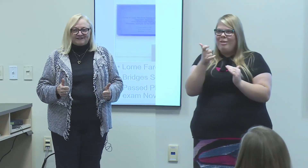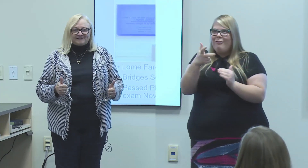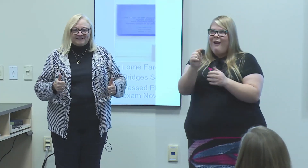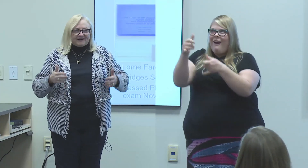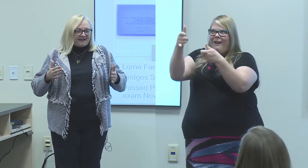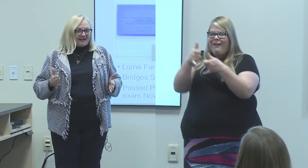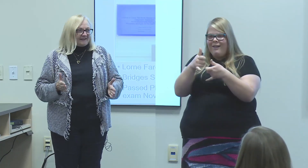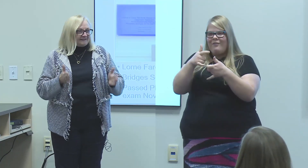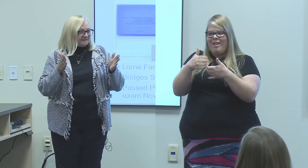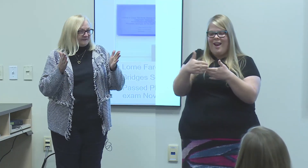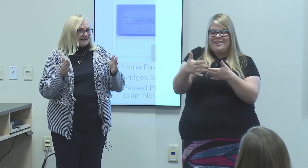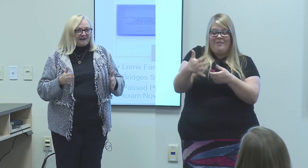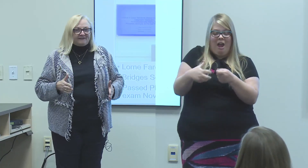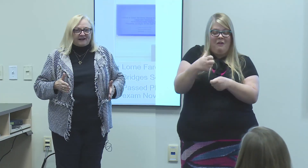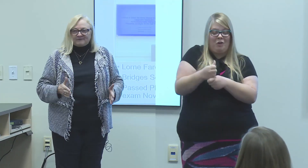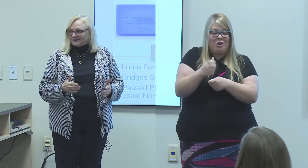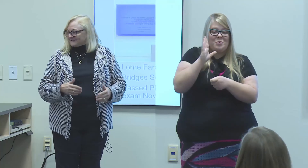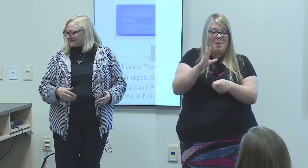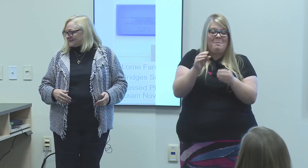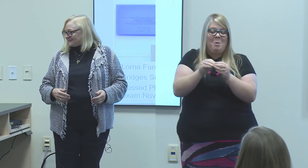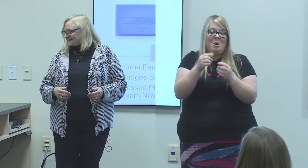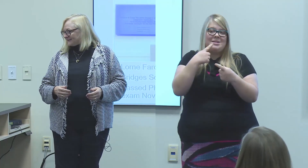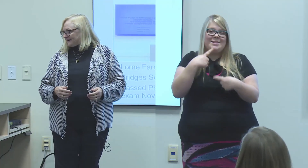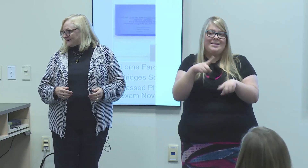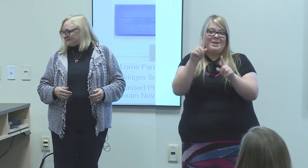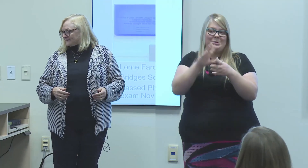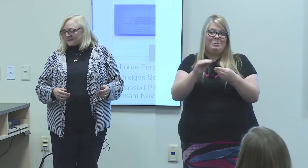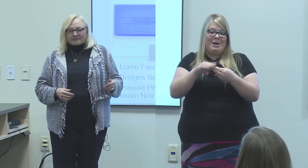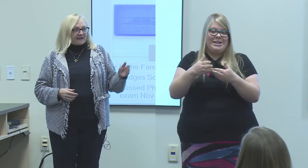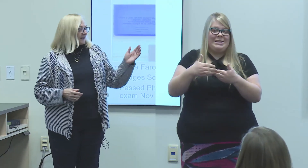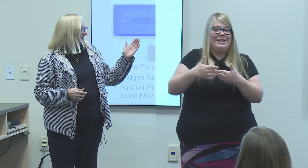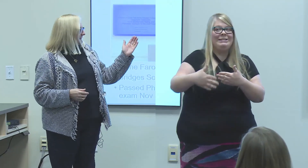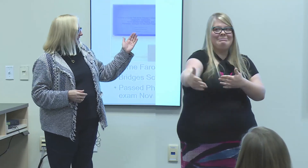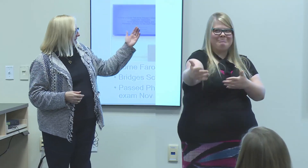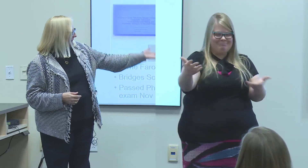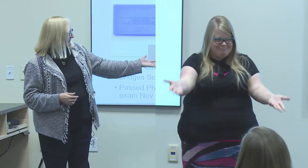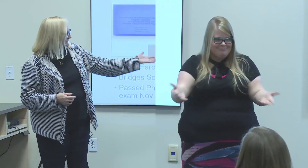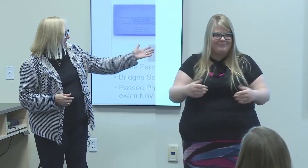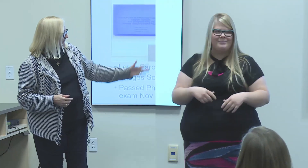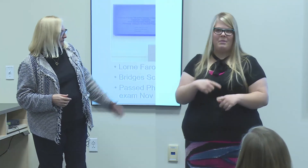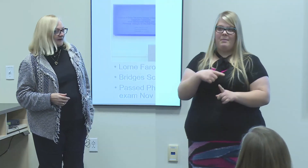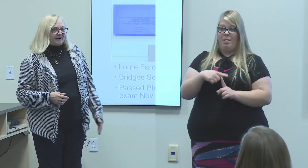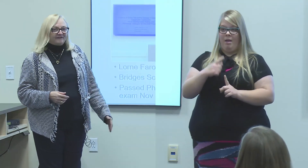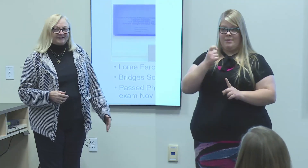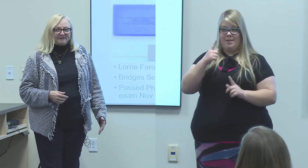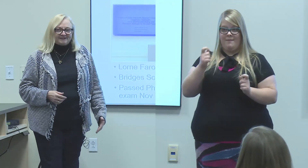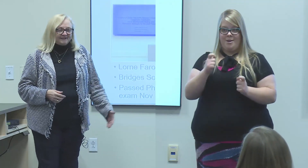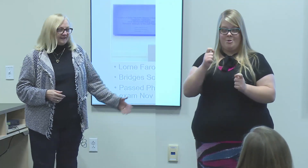5 years, and we'll have a lot more successes to come. And